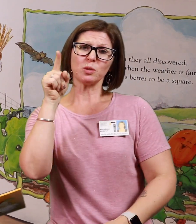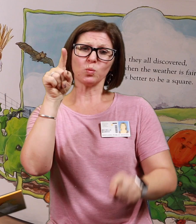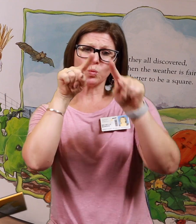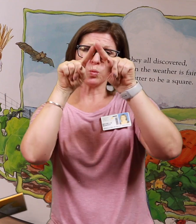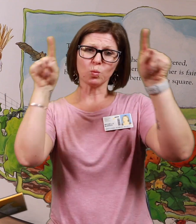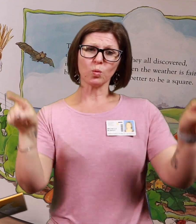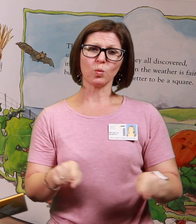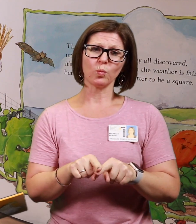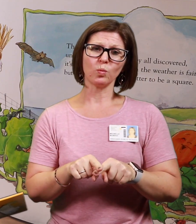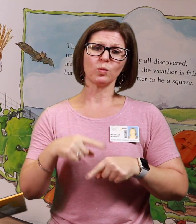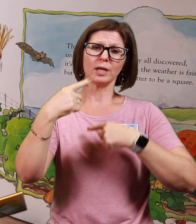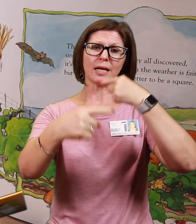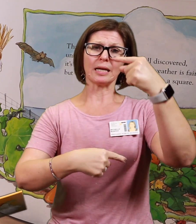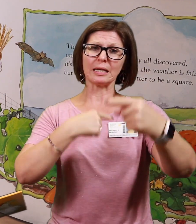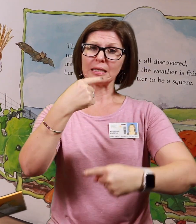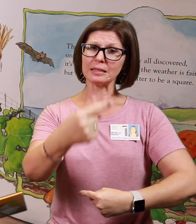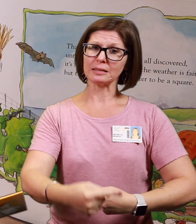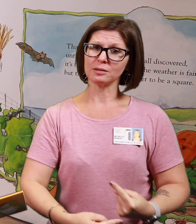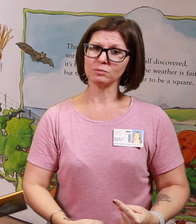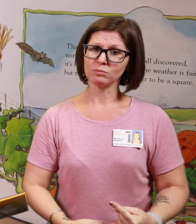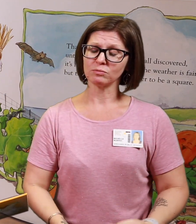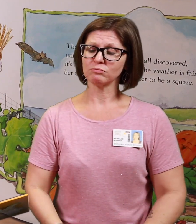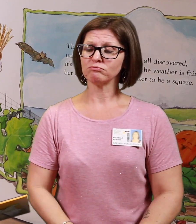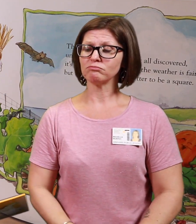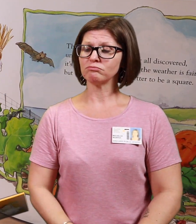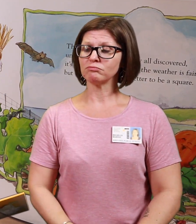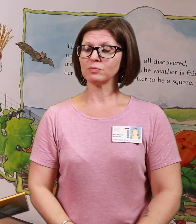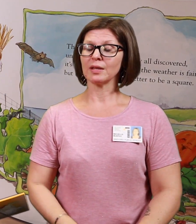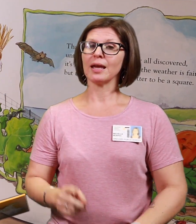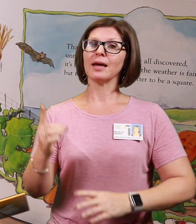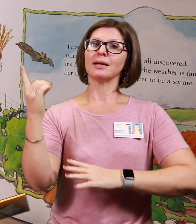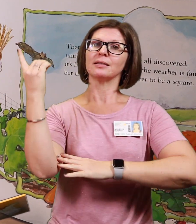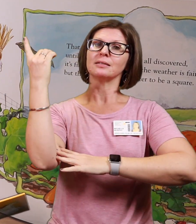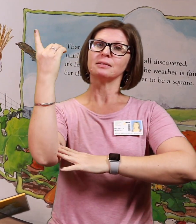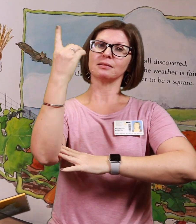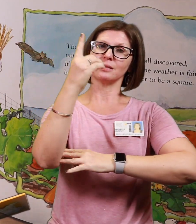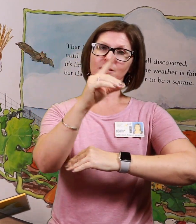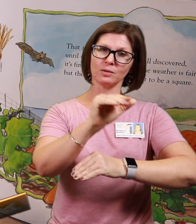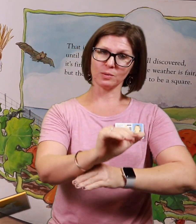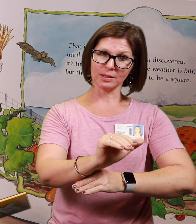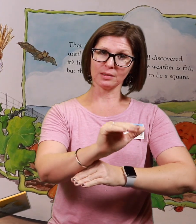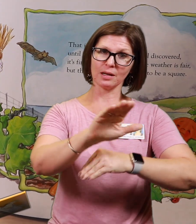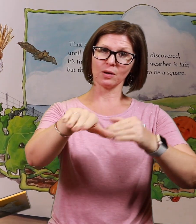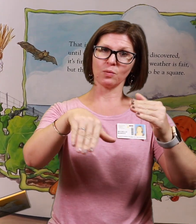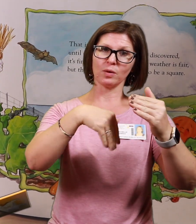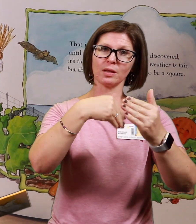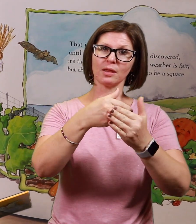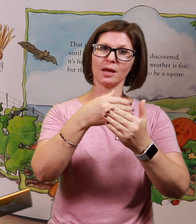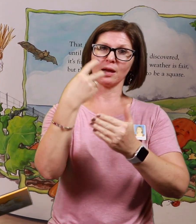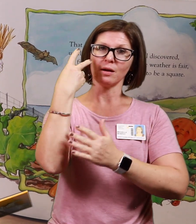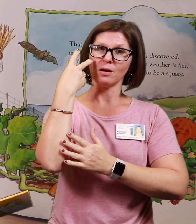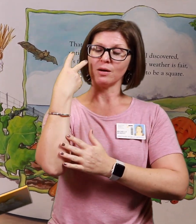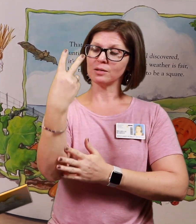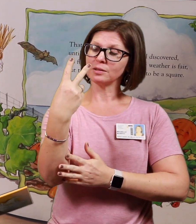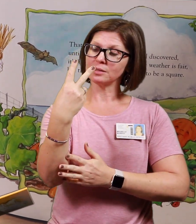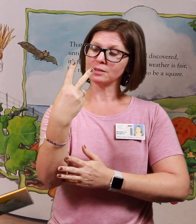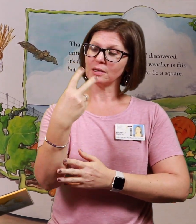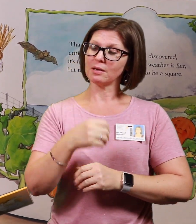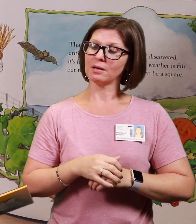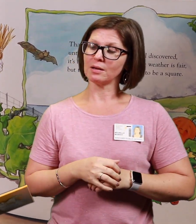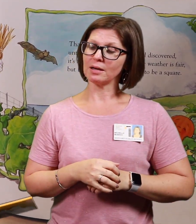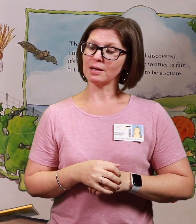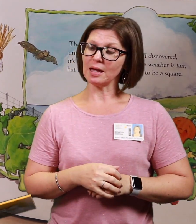everywhere. That is, until one night when they all discovered it's fine